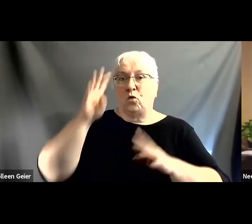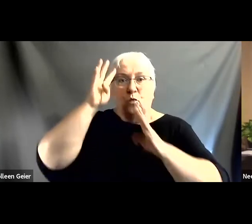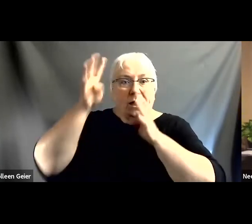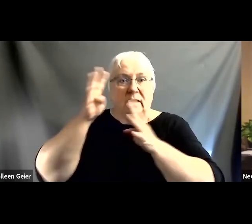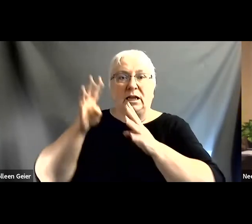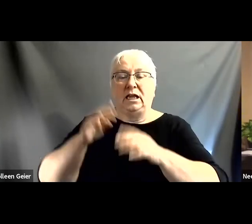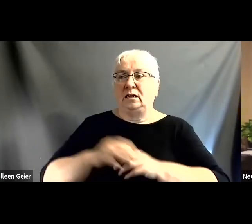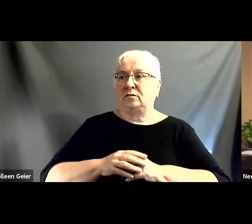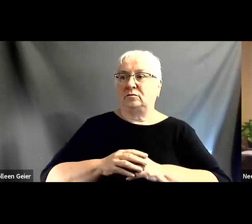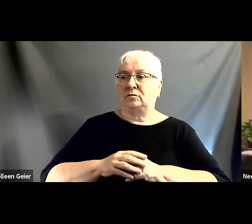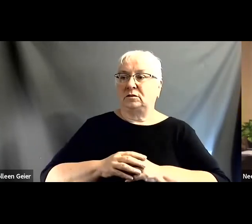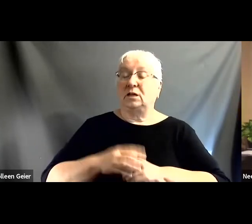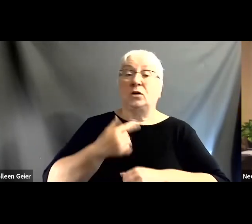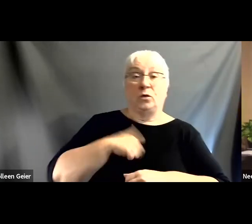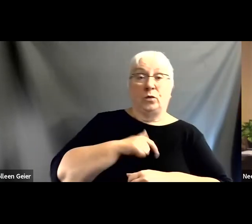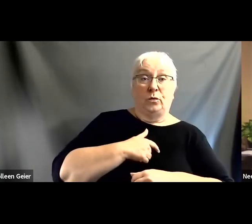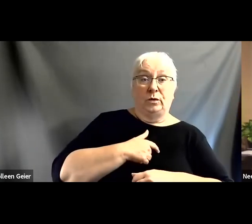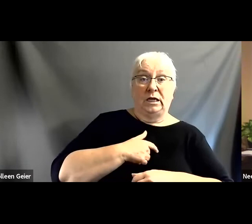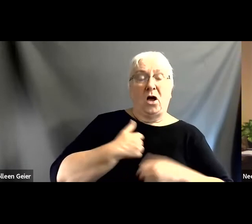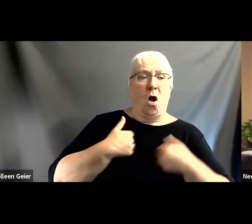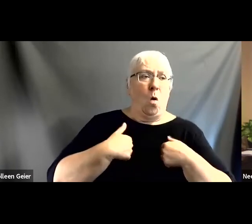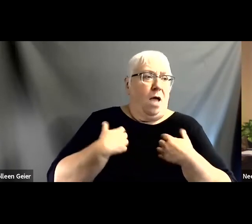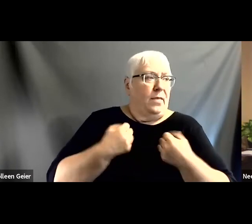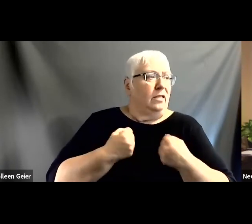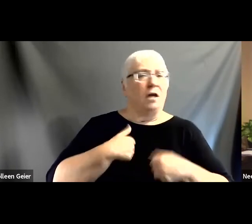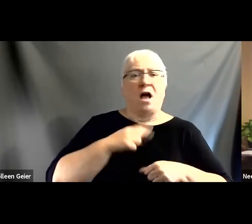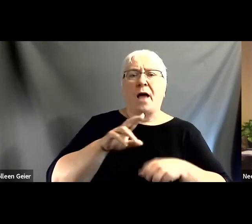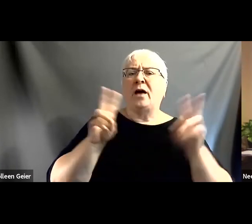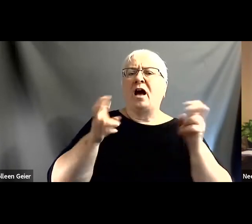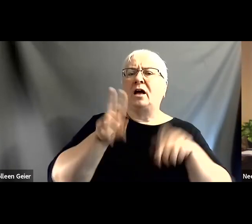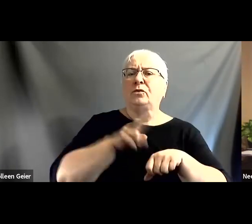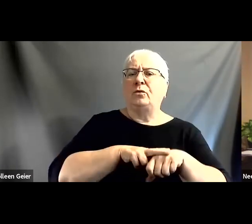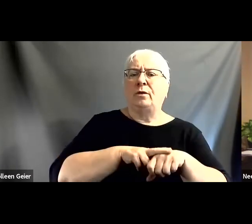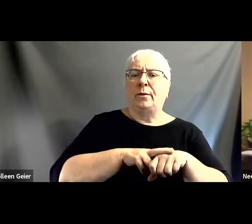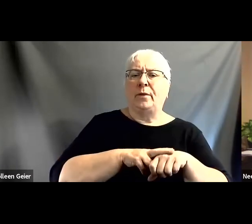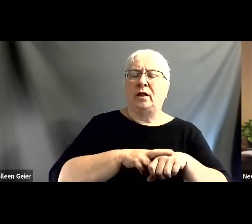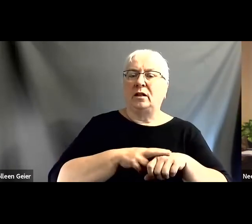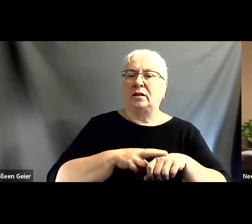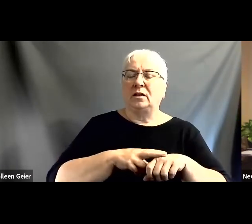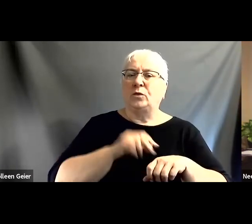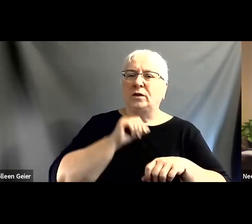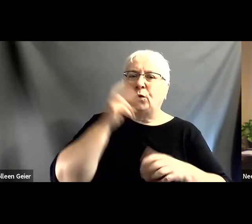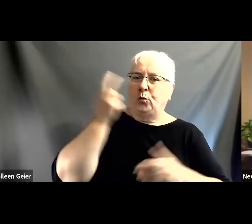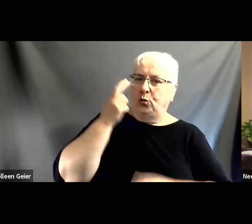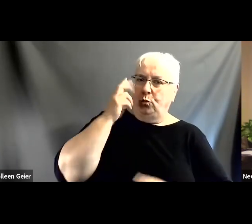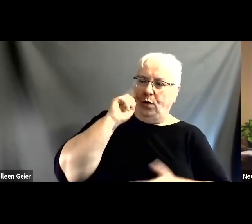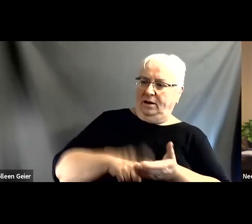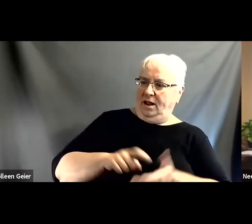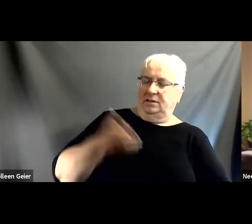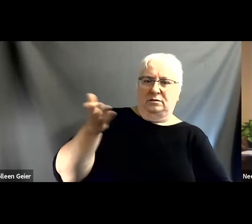and we are unable to recognize that because it changes from person to person. There is an act of